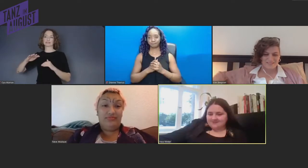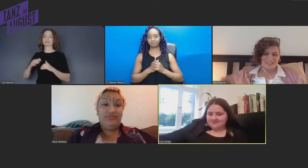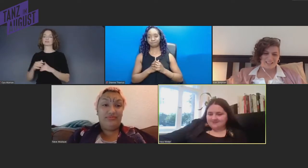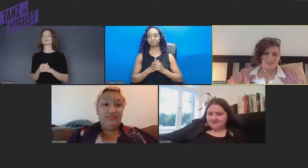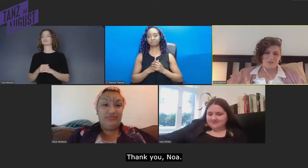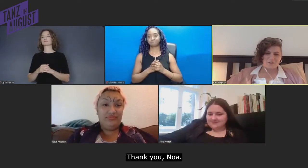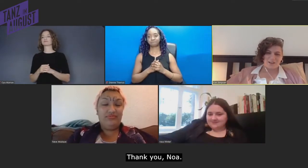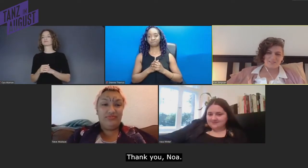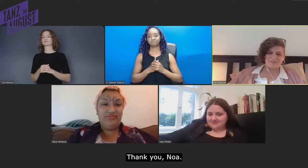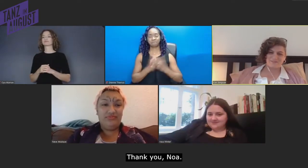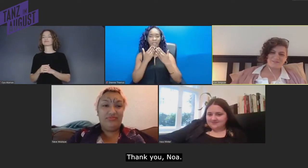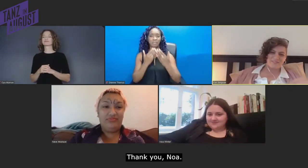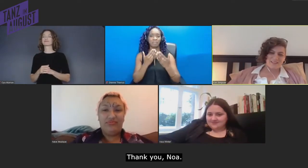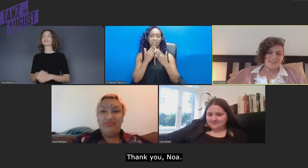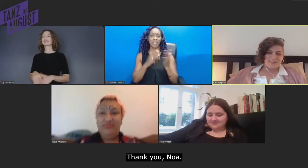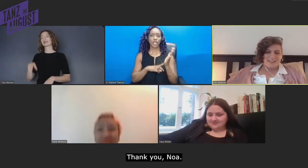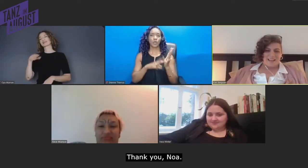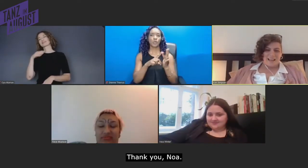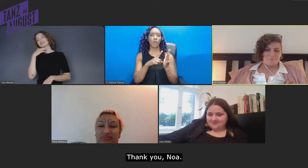Thank you, Noa.